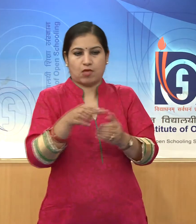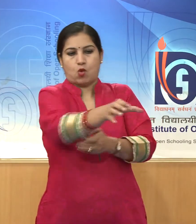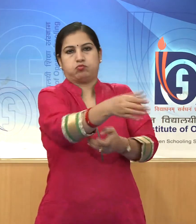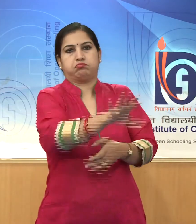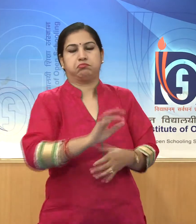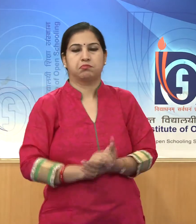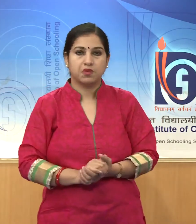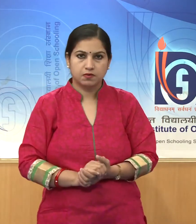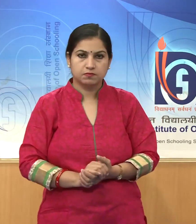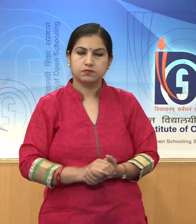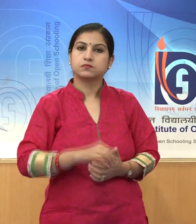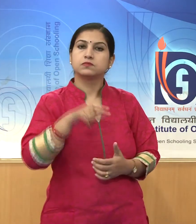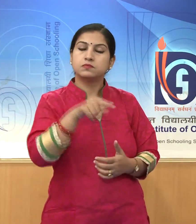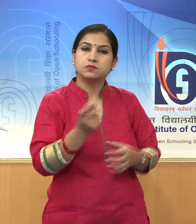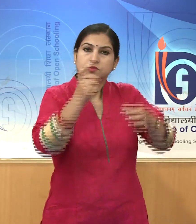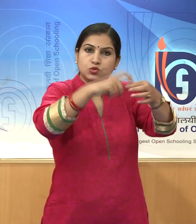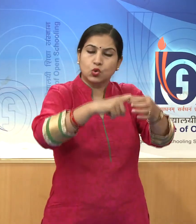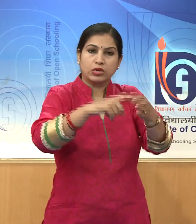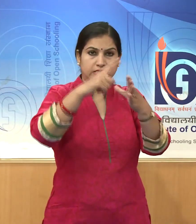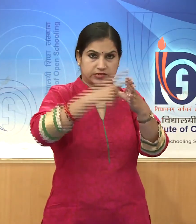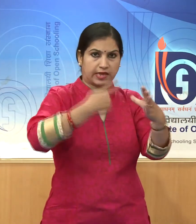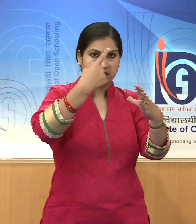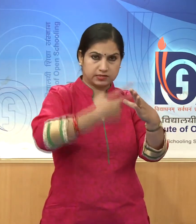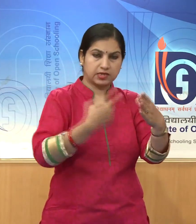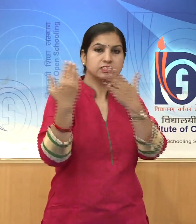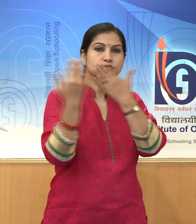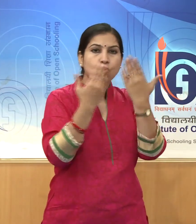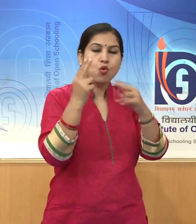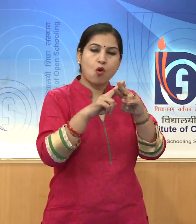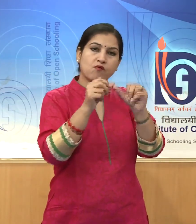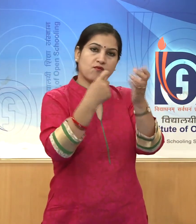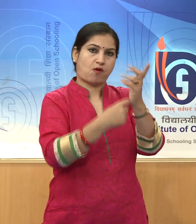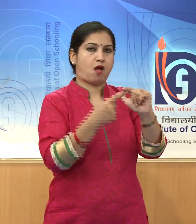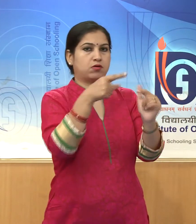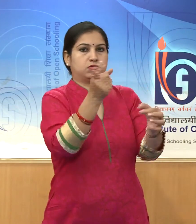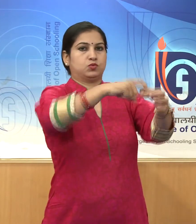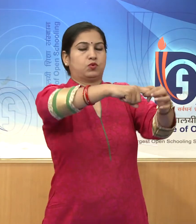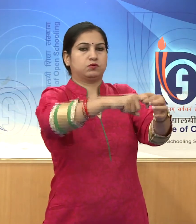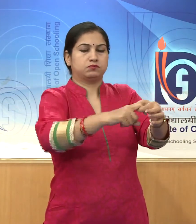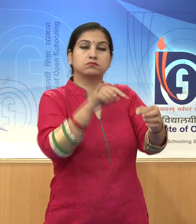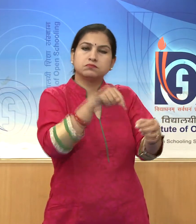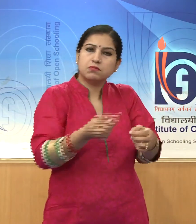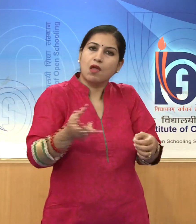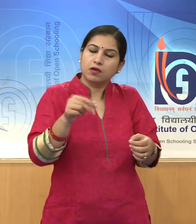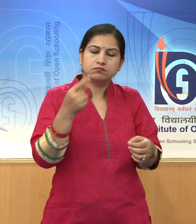from his school and joined J.J. School of Art. He was